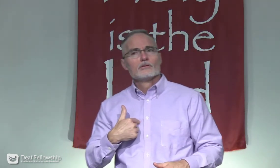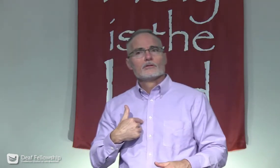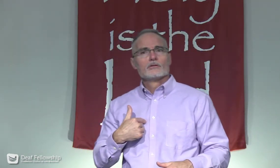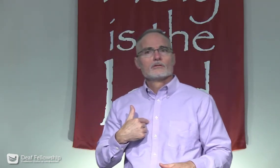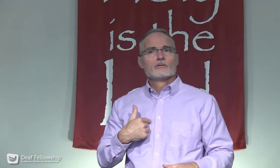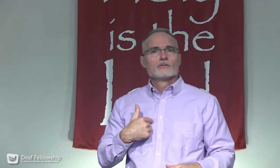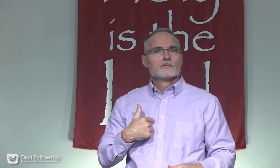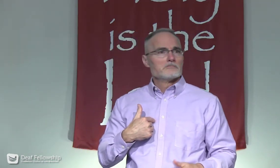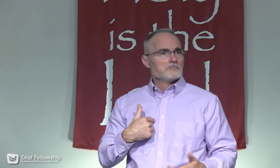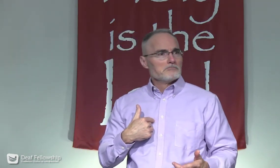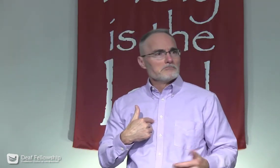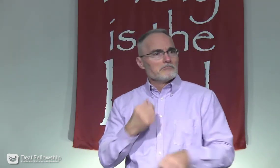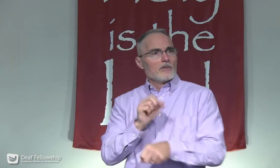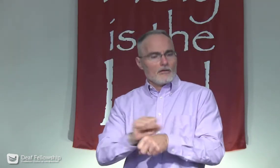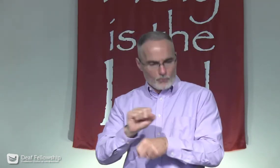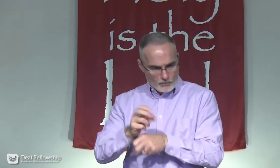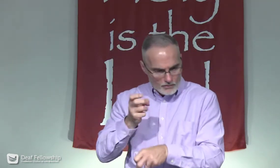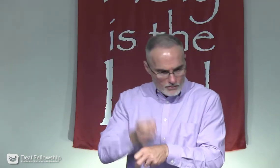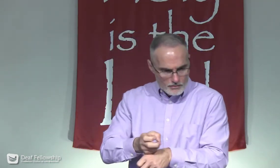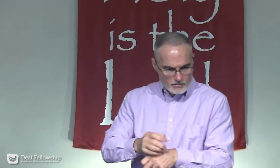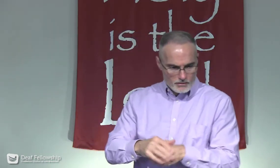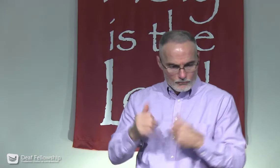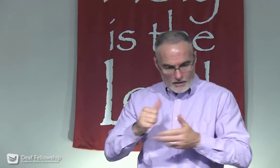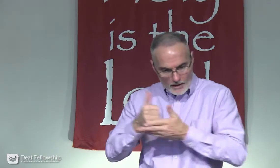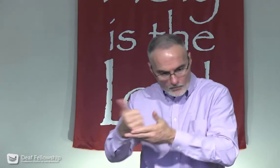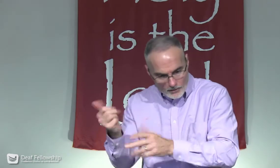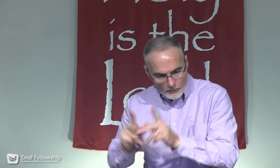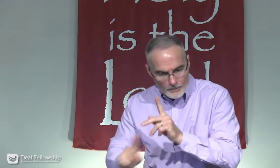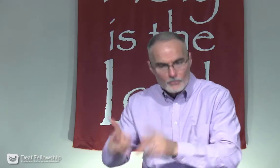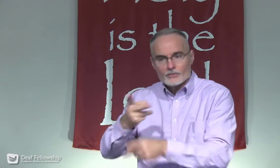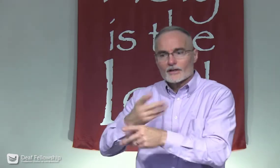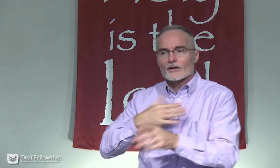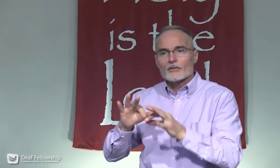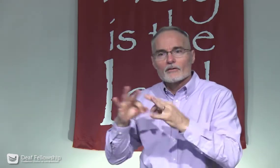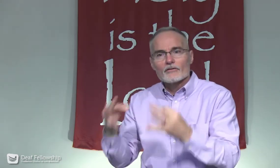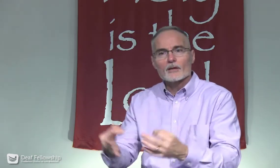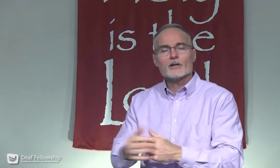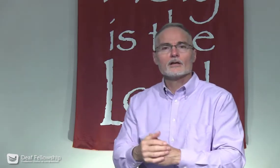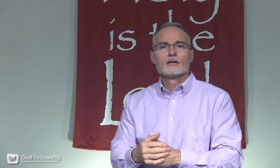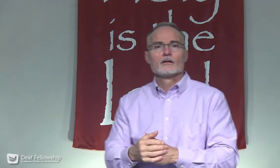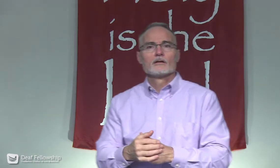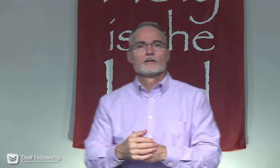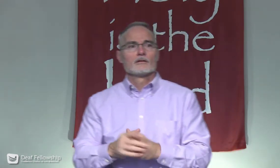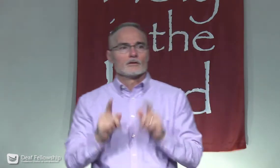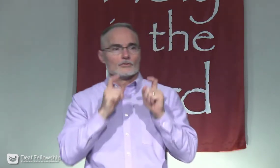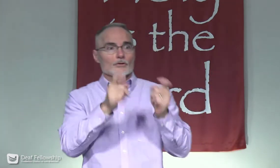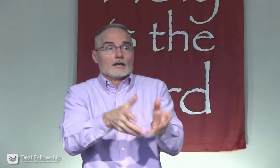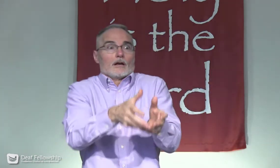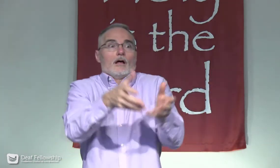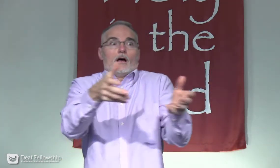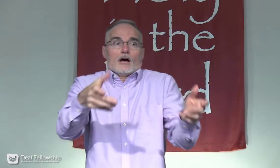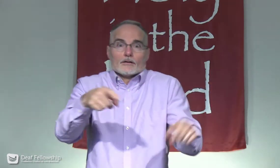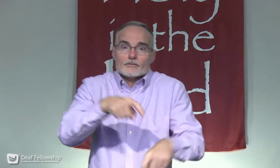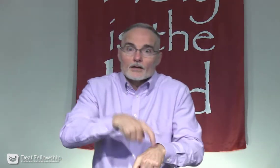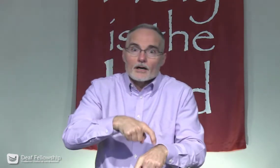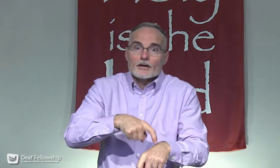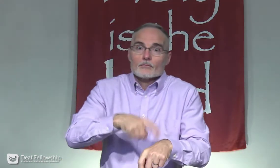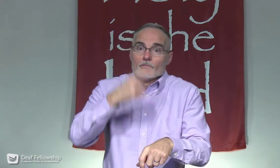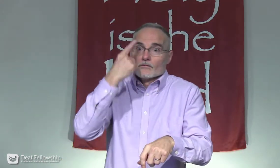Oh, but, you know, I've been good. Life's been good. I've worked hard. I try to help other people. I take care of my family.